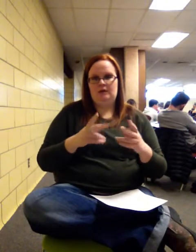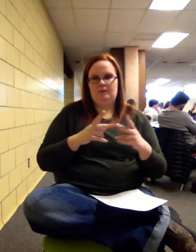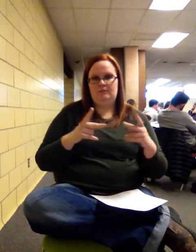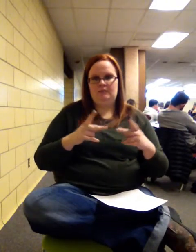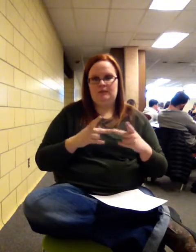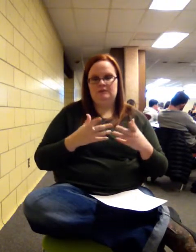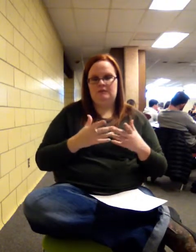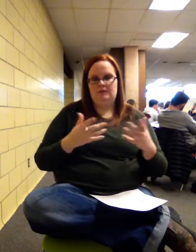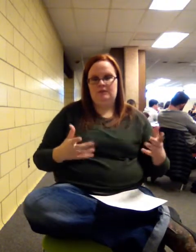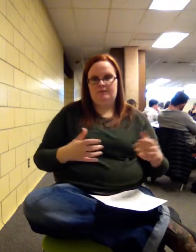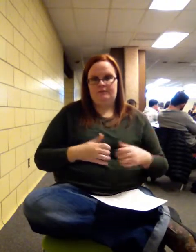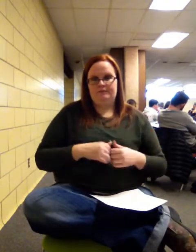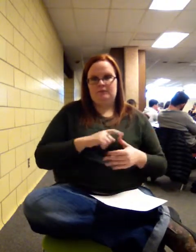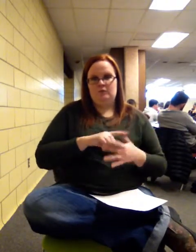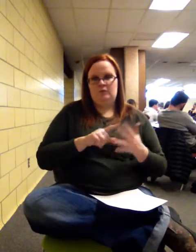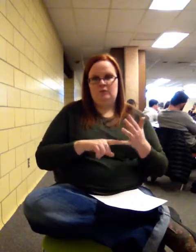So those are basically